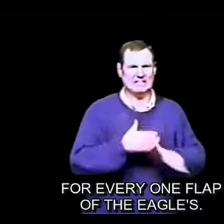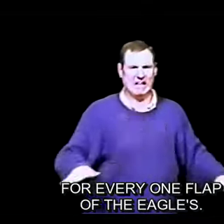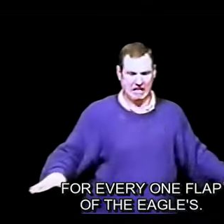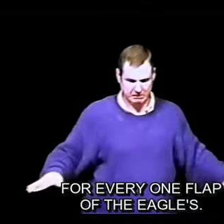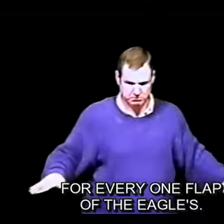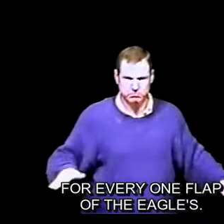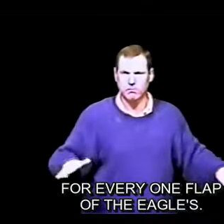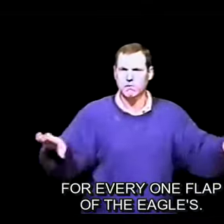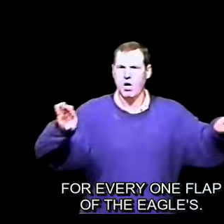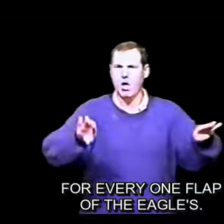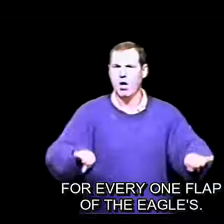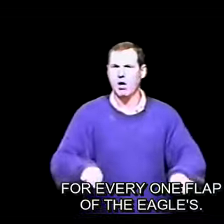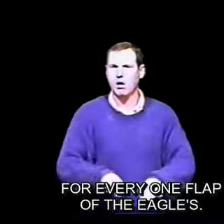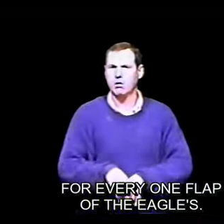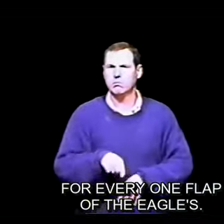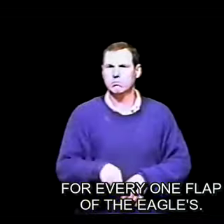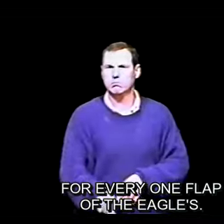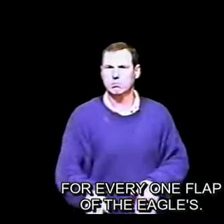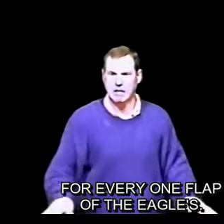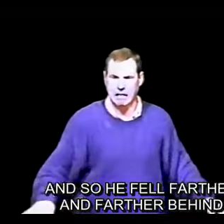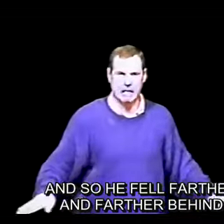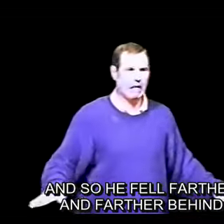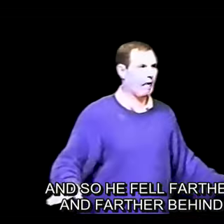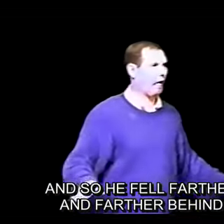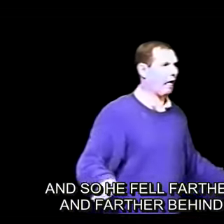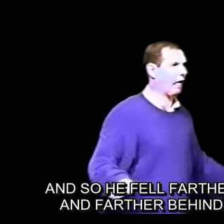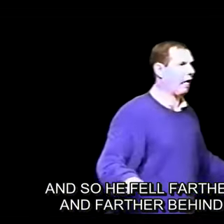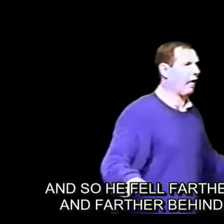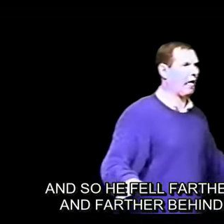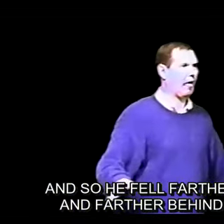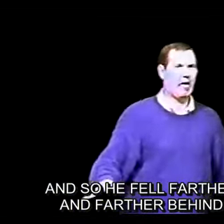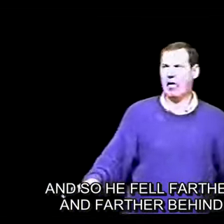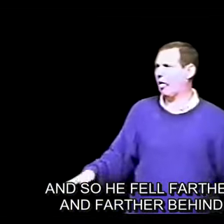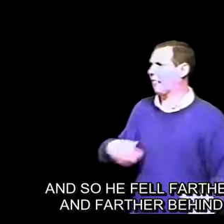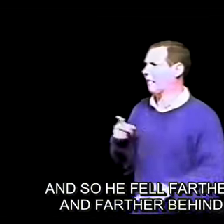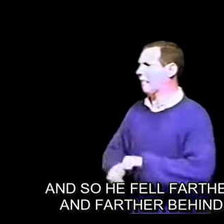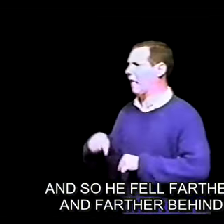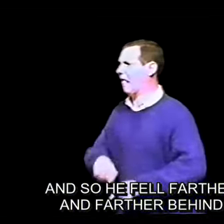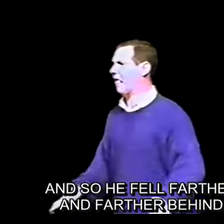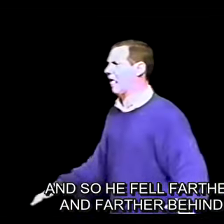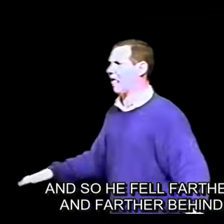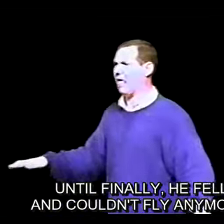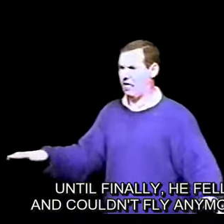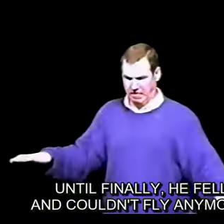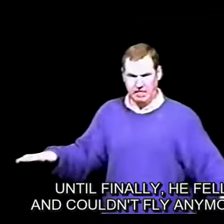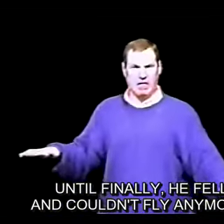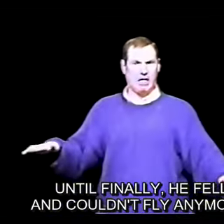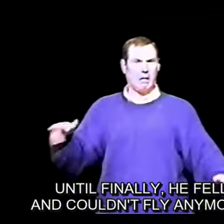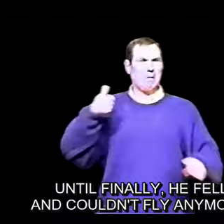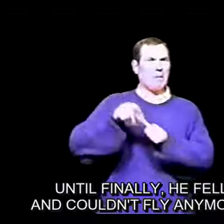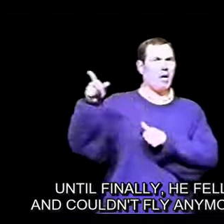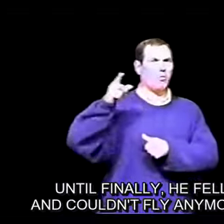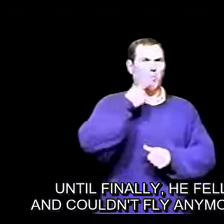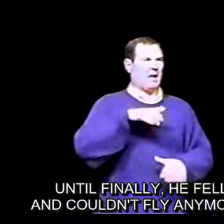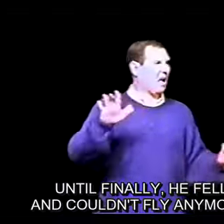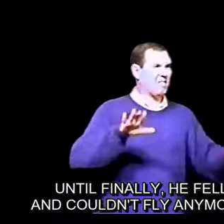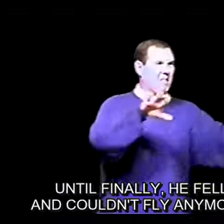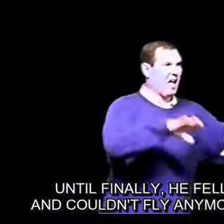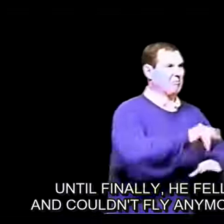flap of the eagles. And so he fell farther and farther behind until finally he fell